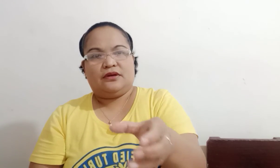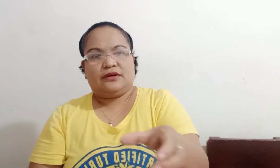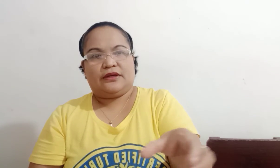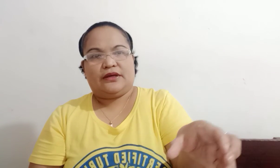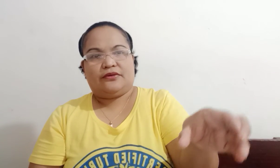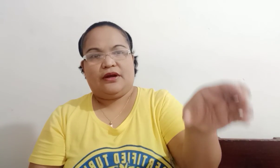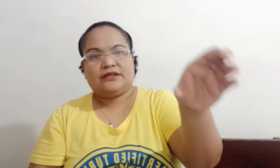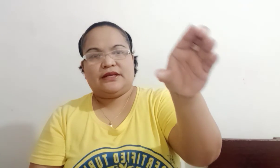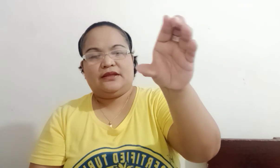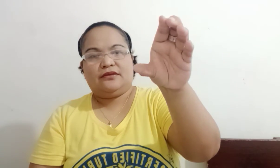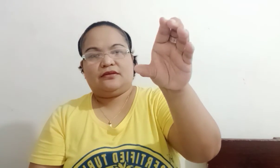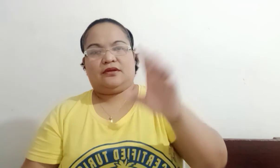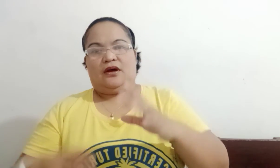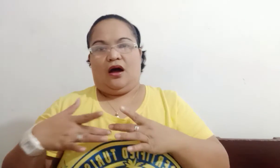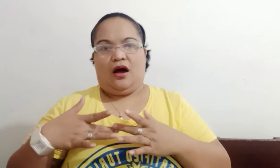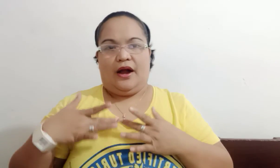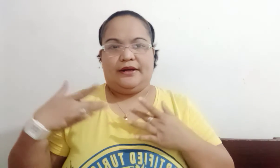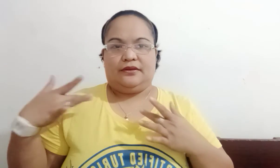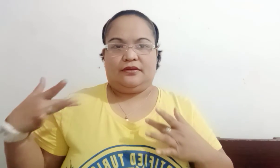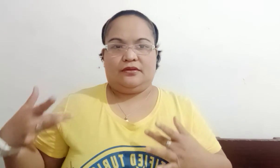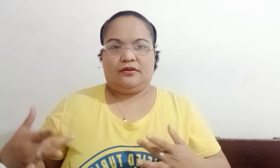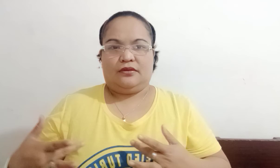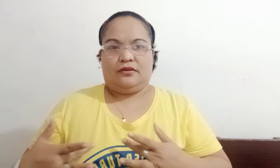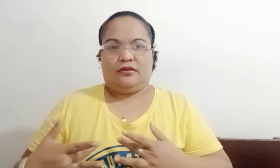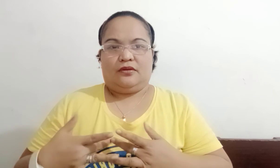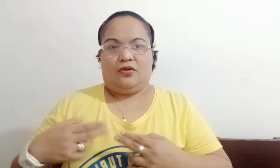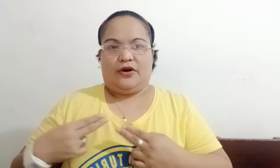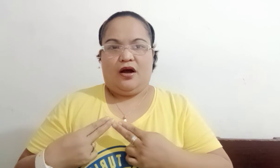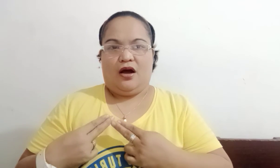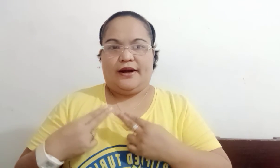okay, crescent, heart, or heart,